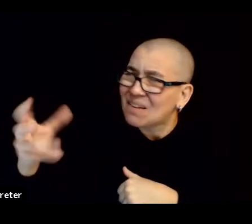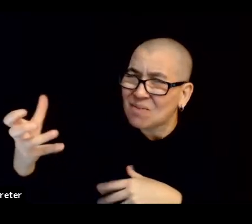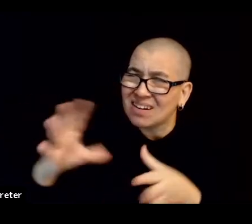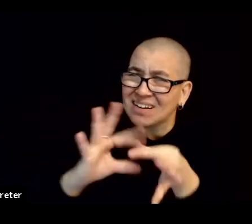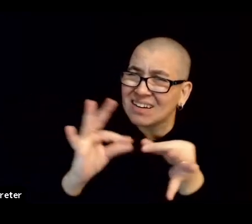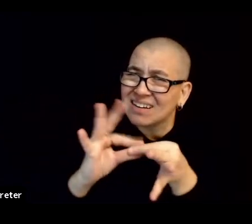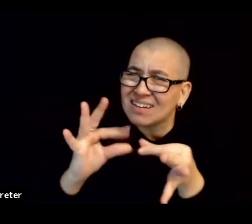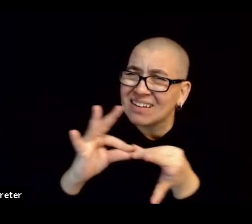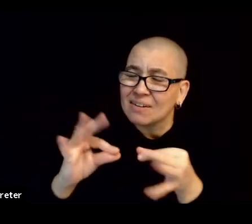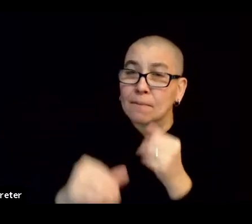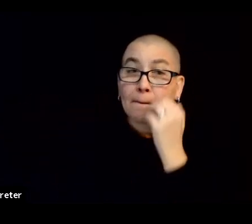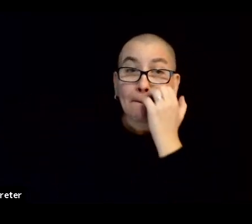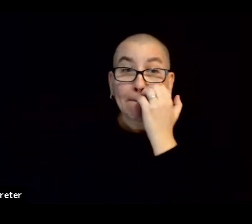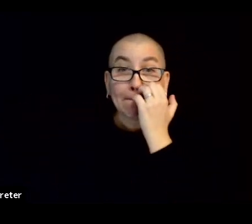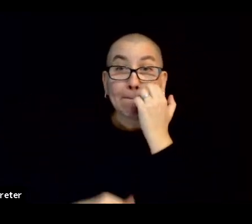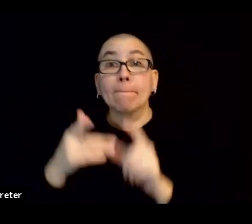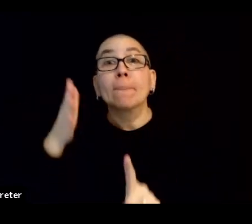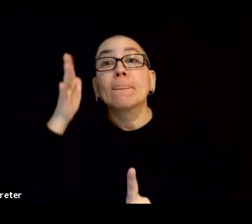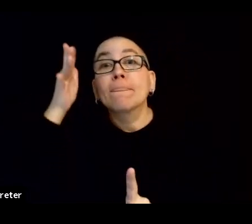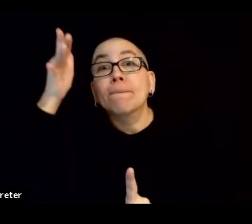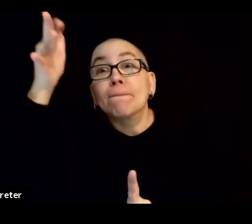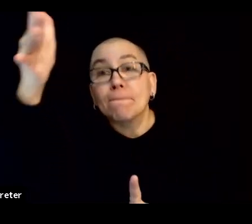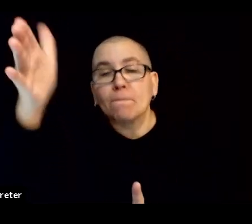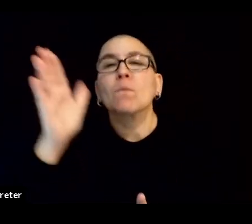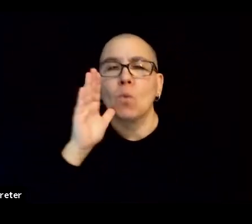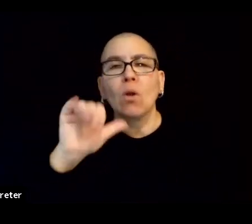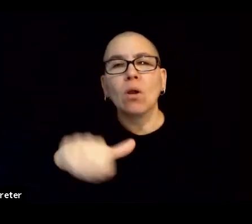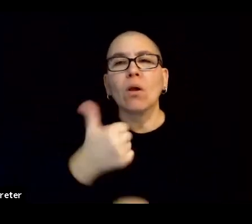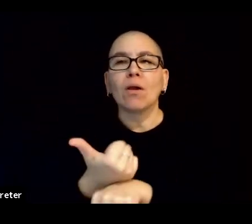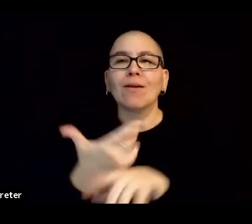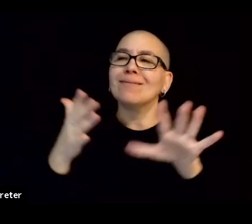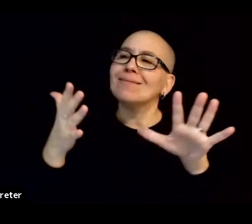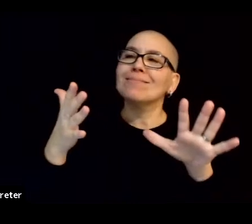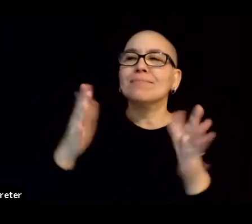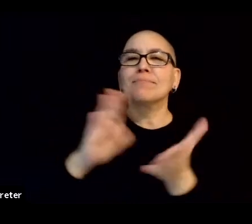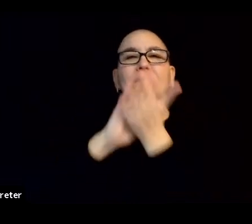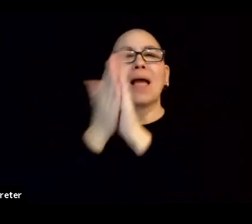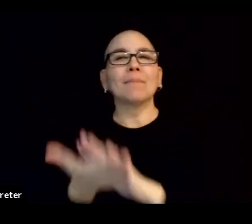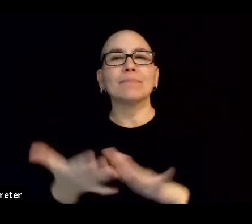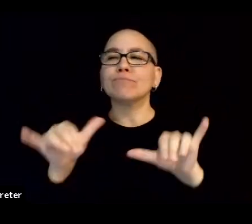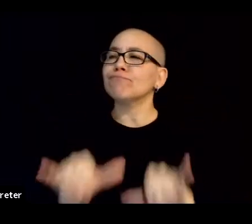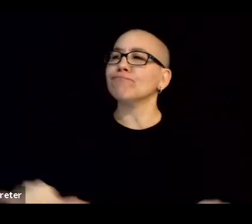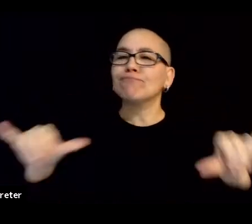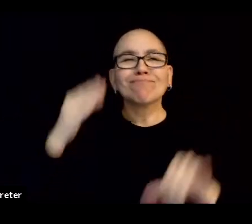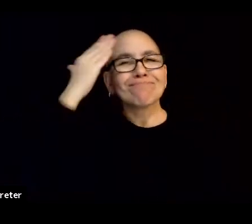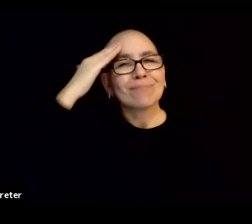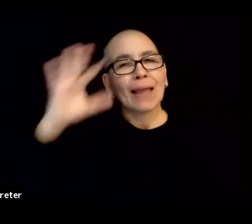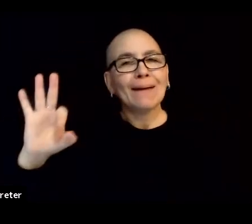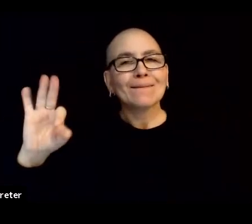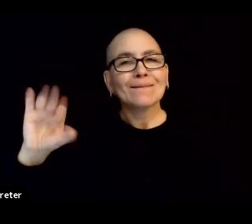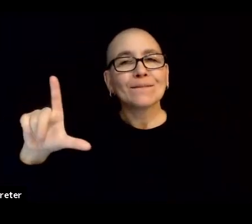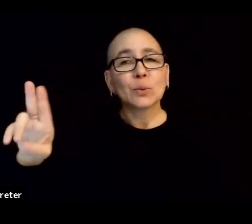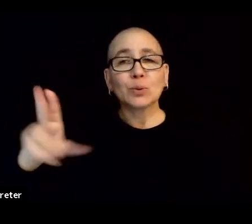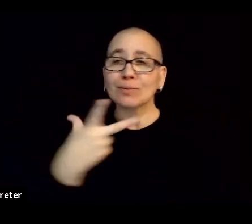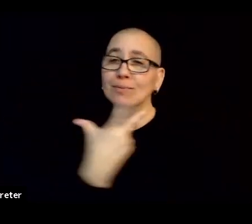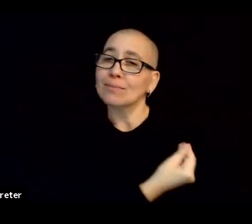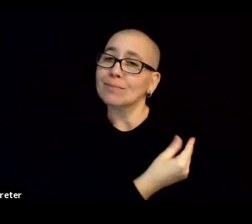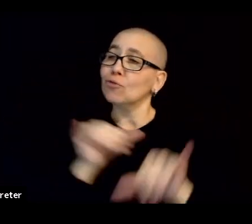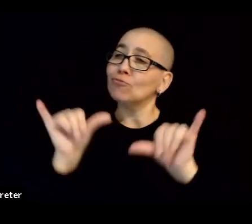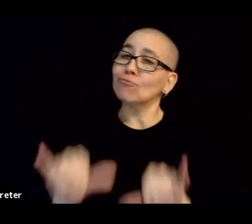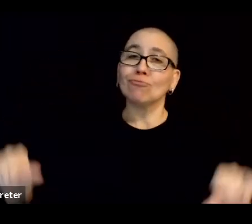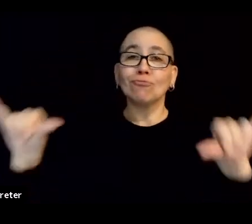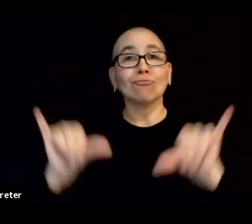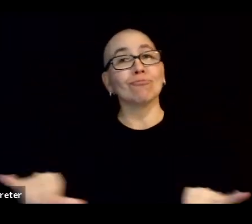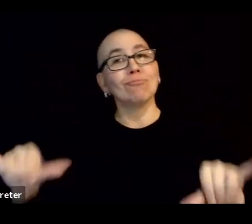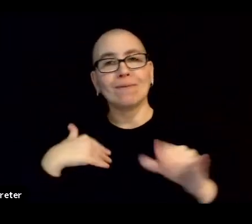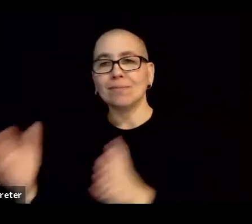that routine vaccination, like flu clinics and stuff like that, you know, I don't even know if I can look that far out. I'm